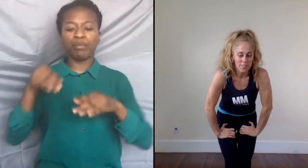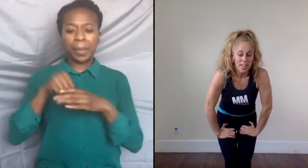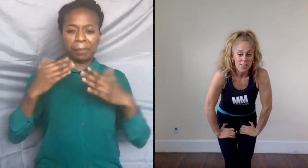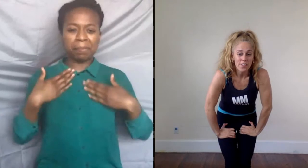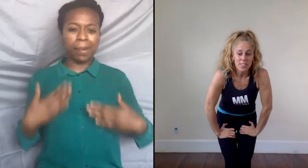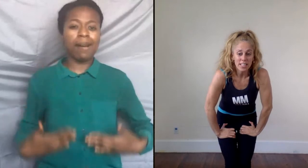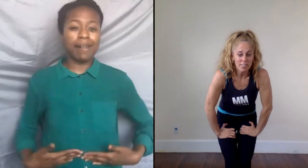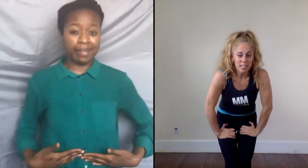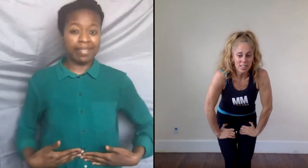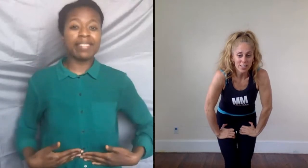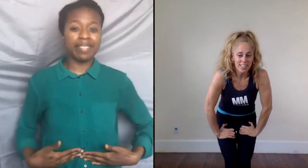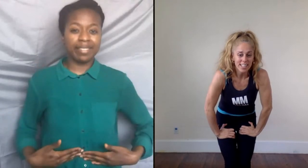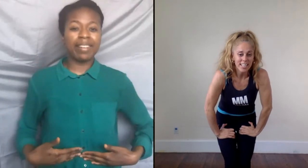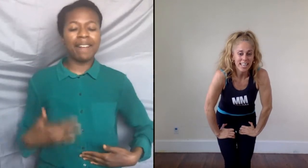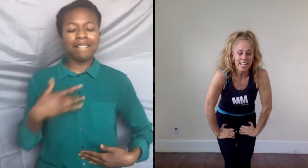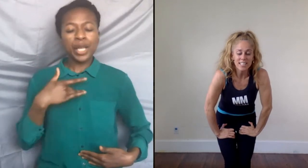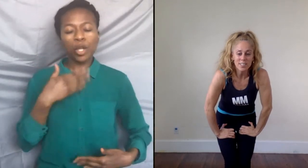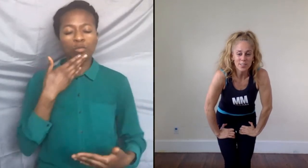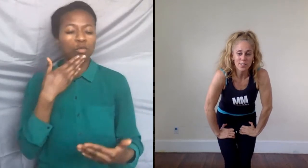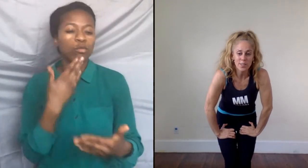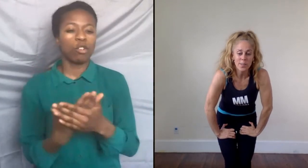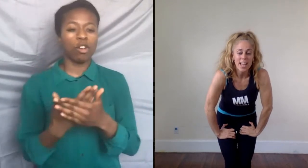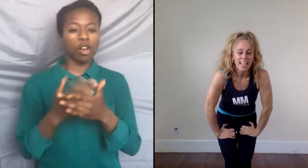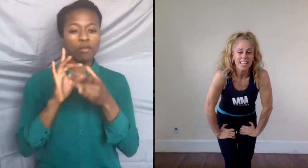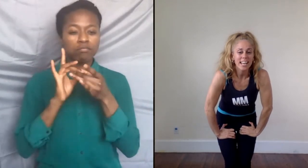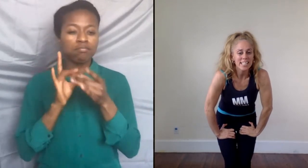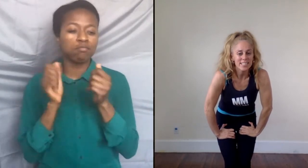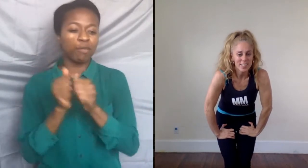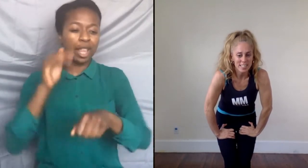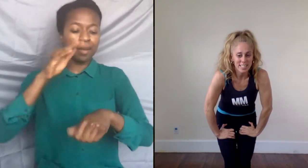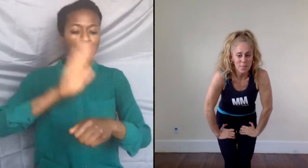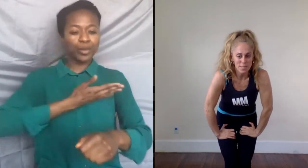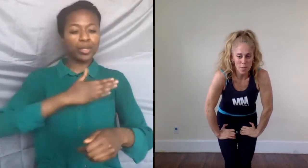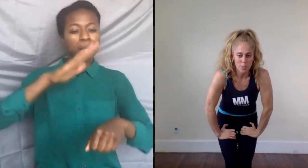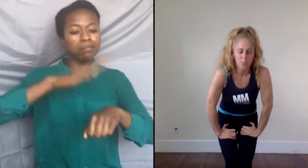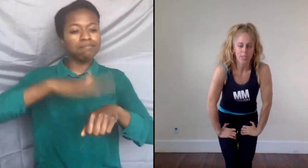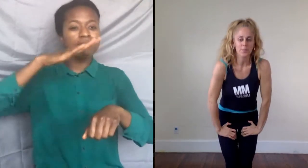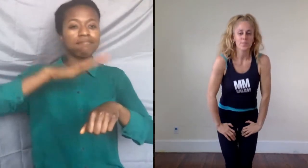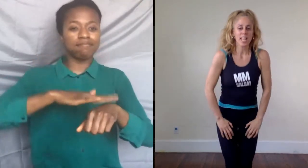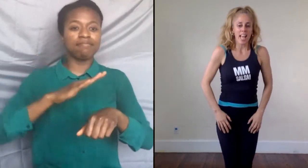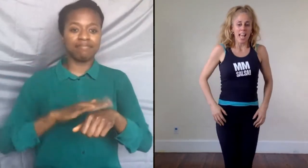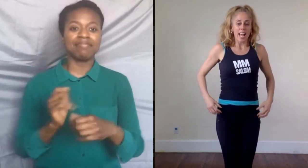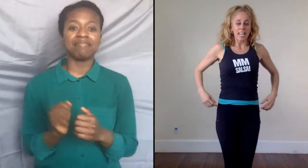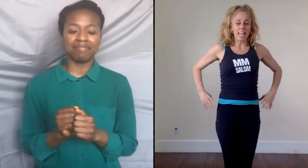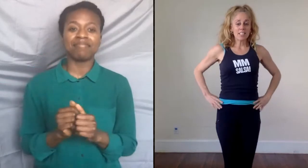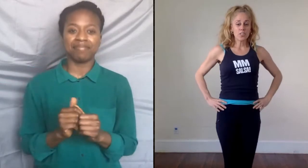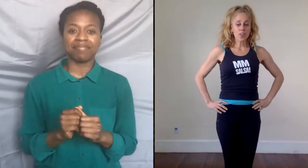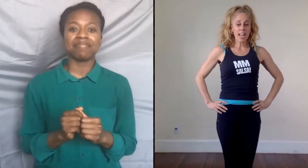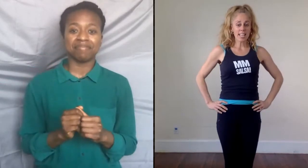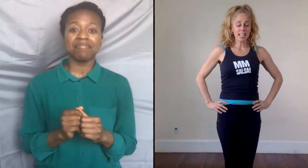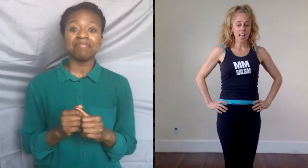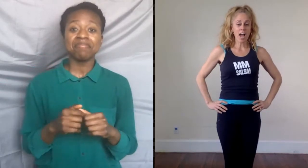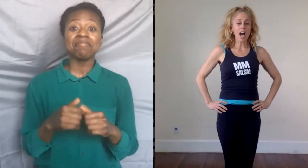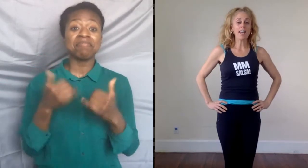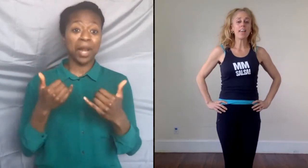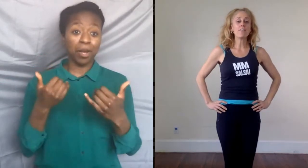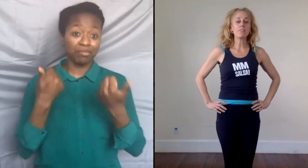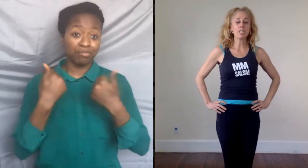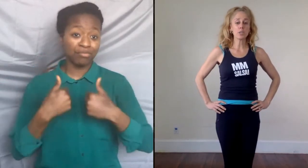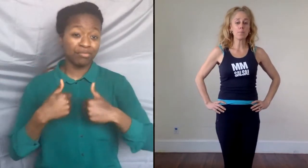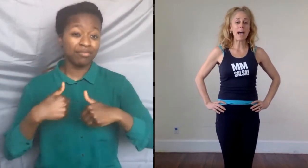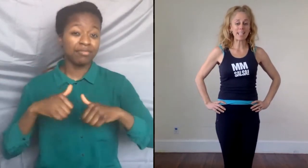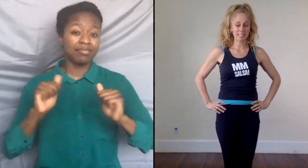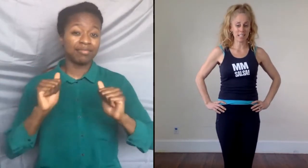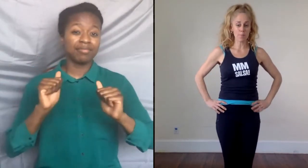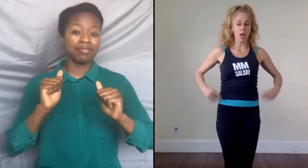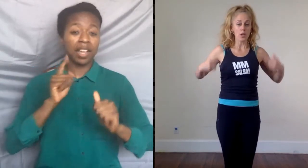going. Feeling really good, connected to the rhythm, and connected to the steps that we're doing. Let's try it on a front